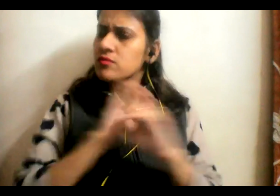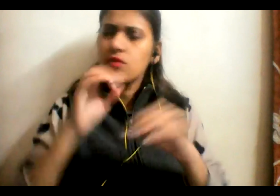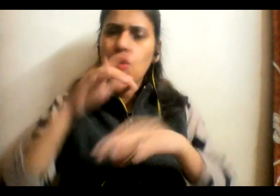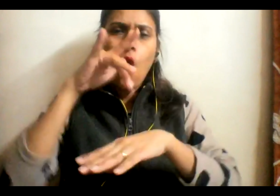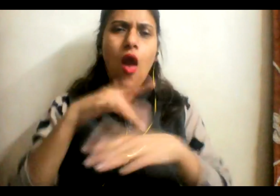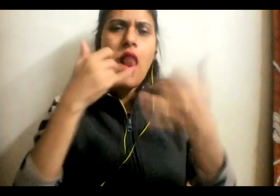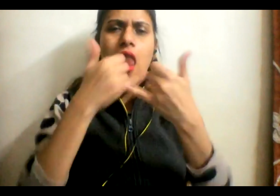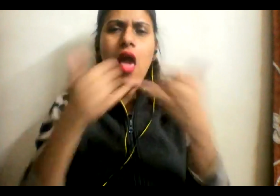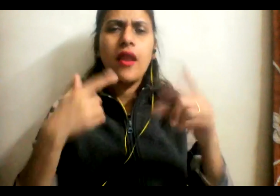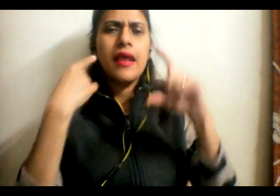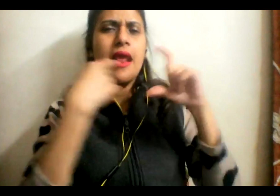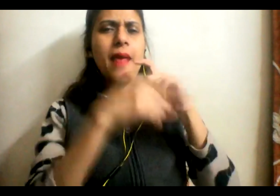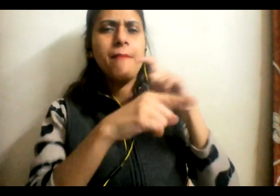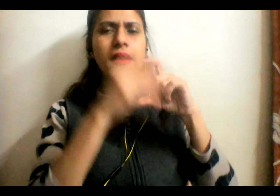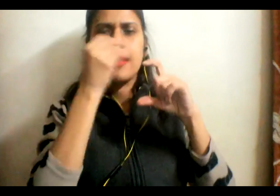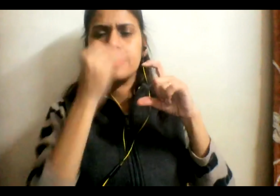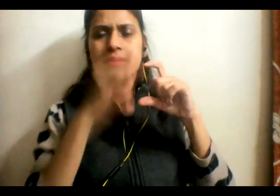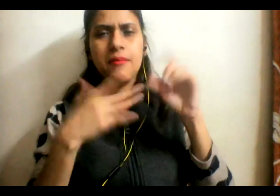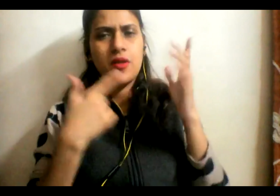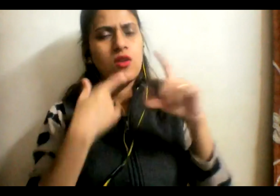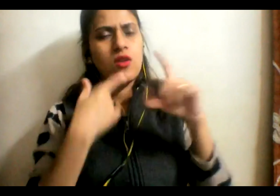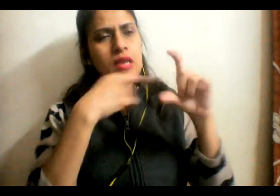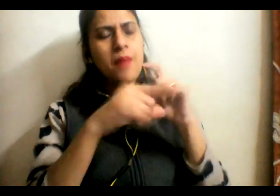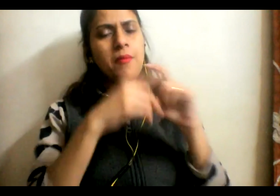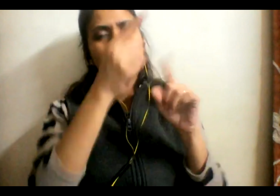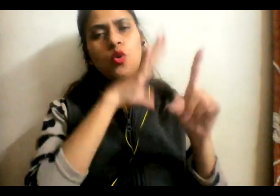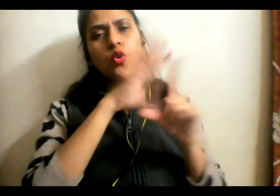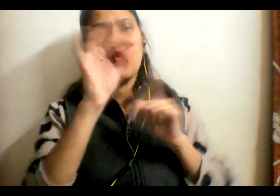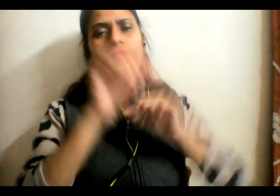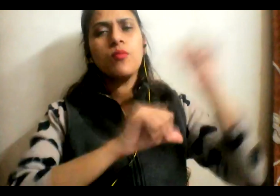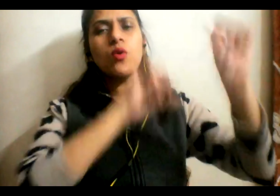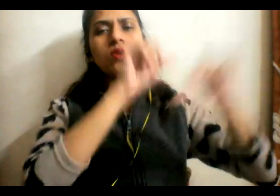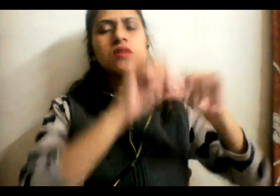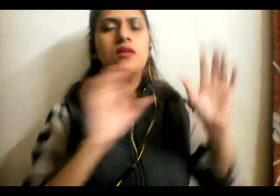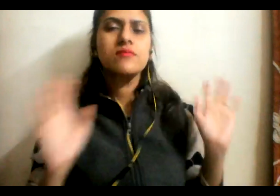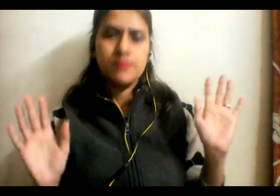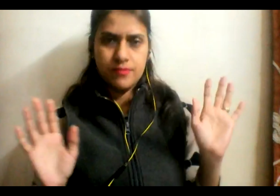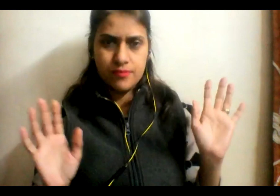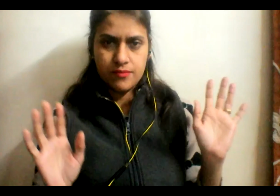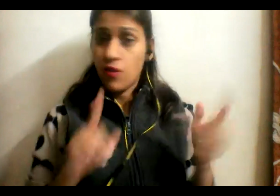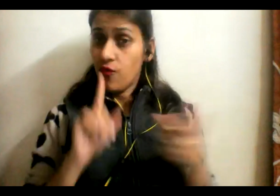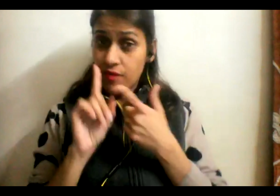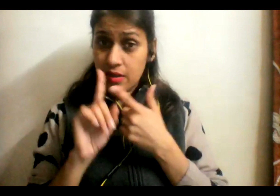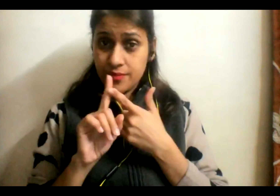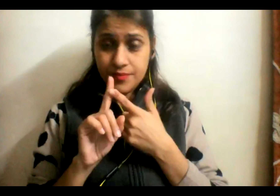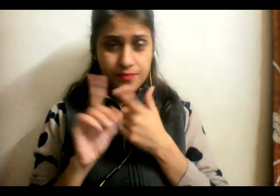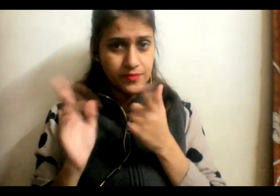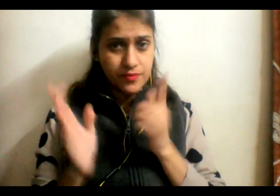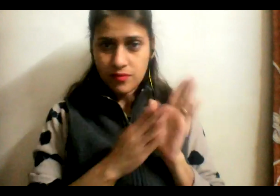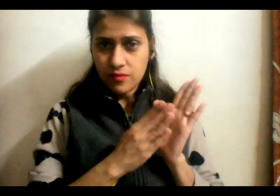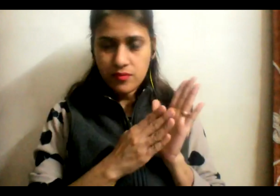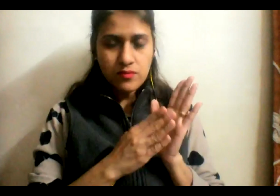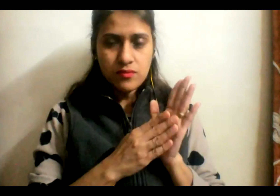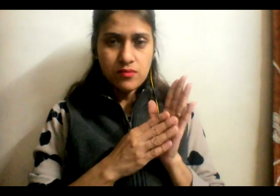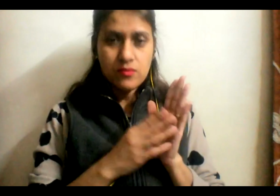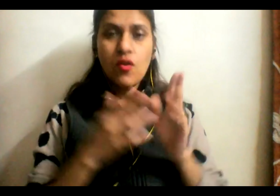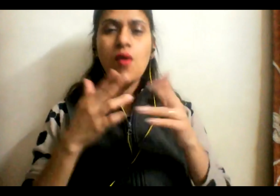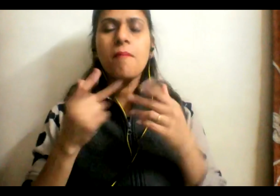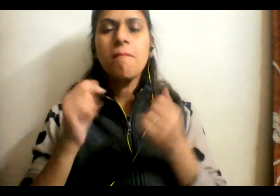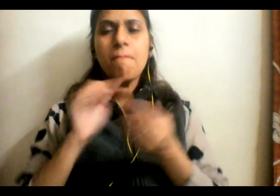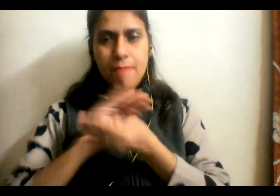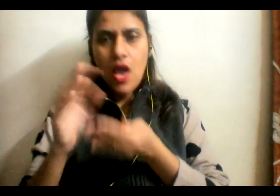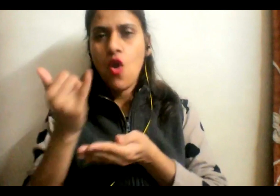sending by email, and this matter can be taken up. So that is about your first issue. Okay, so banks are on the wrong side